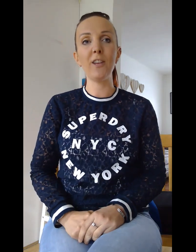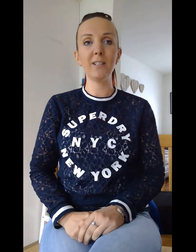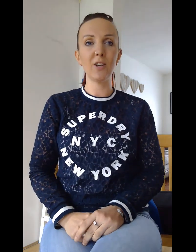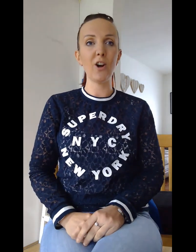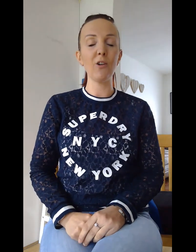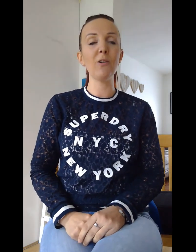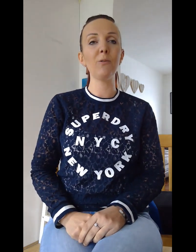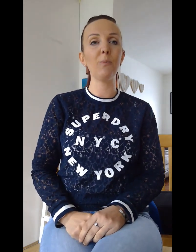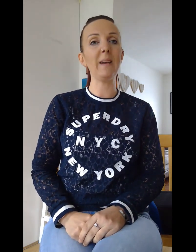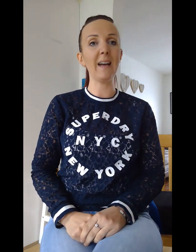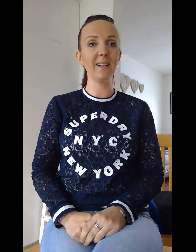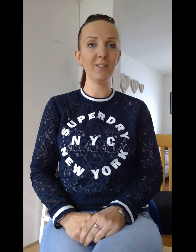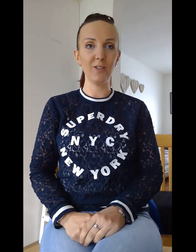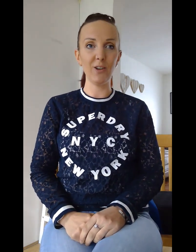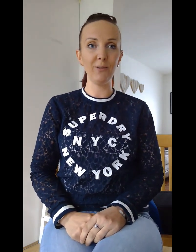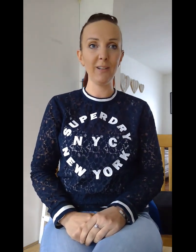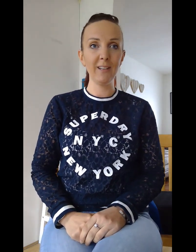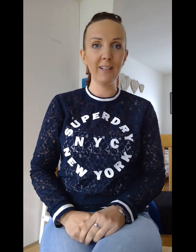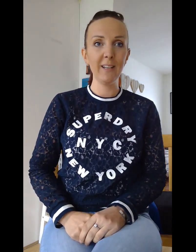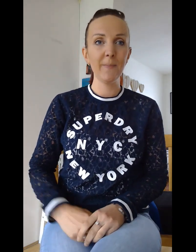this song would be nice to do.